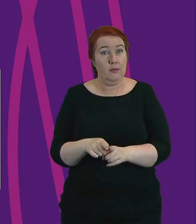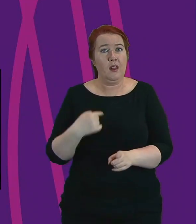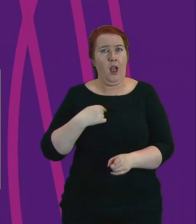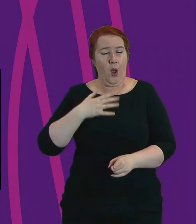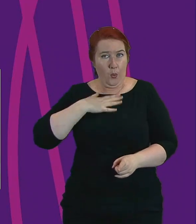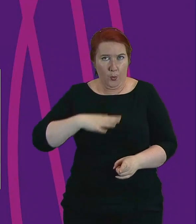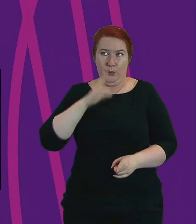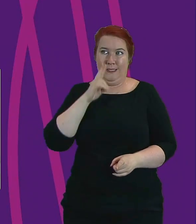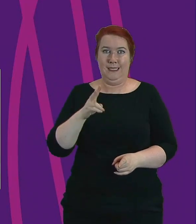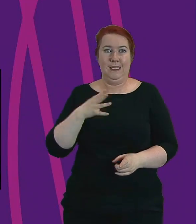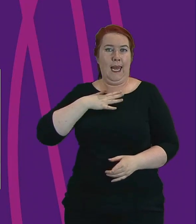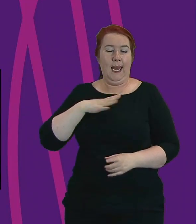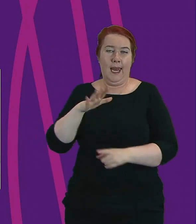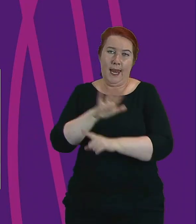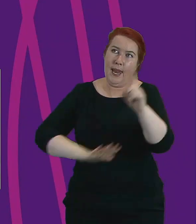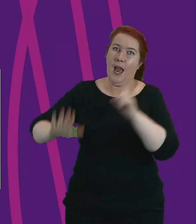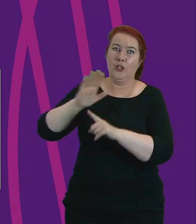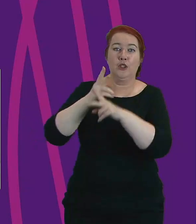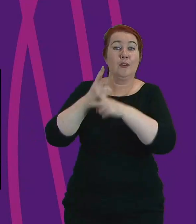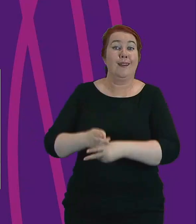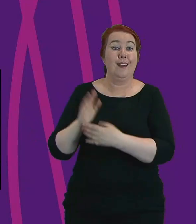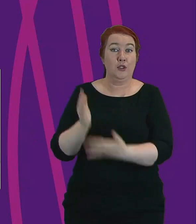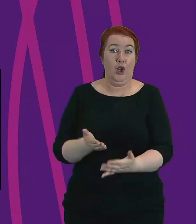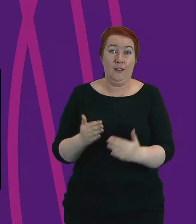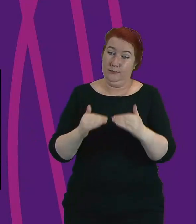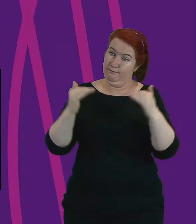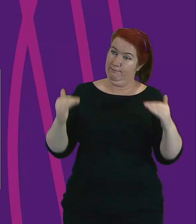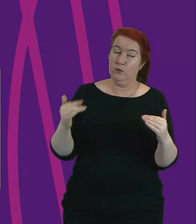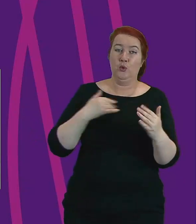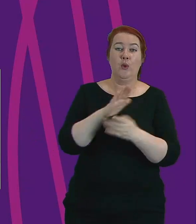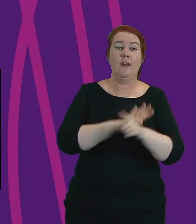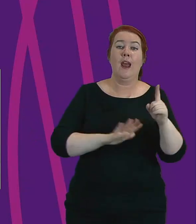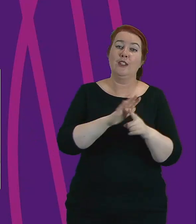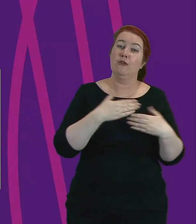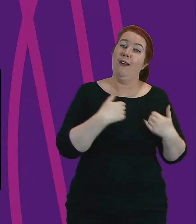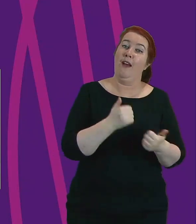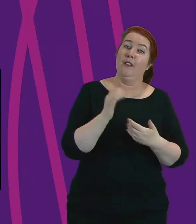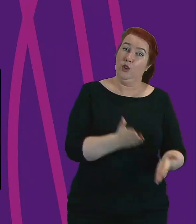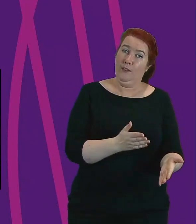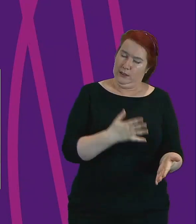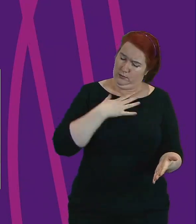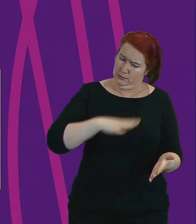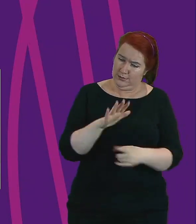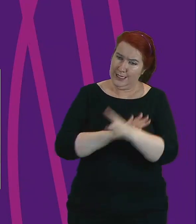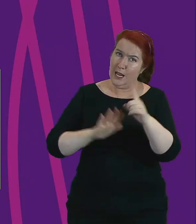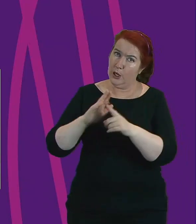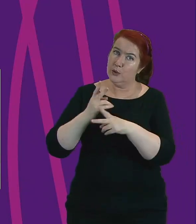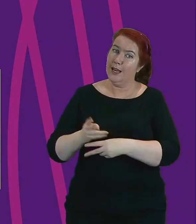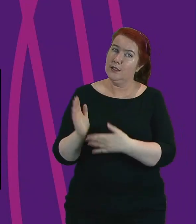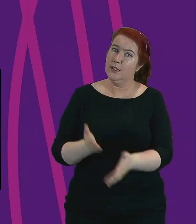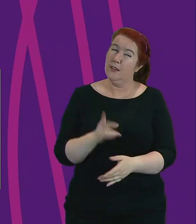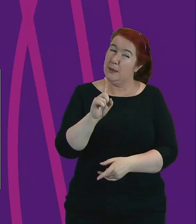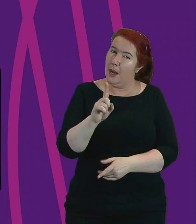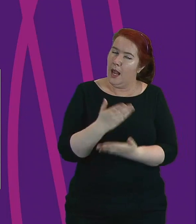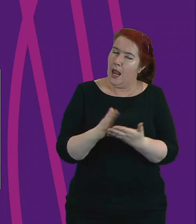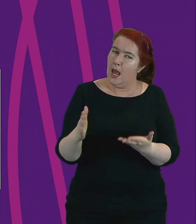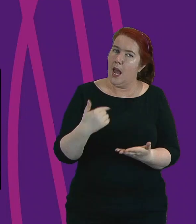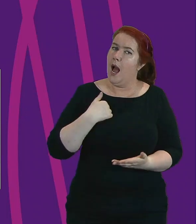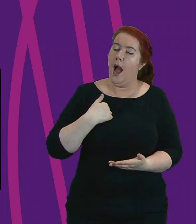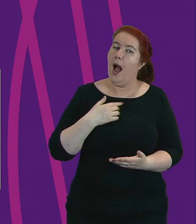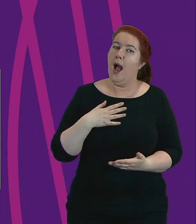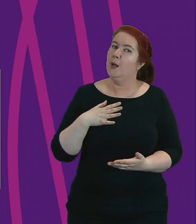care service on a par with our National Health Service. But let me be clear, I do not want care services